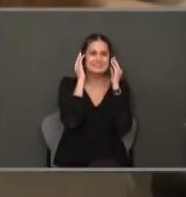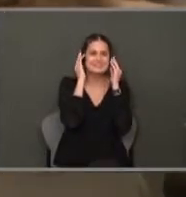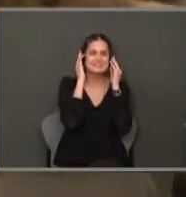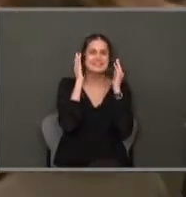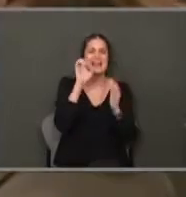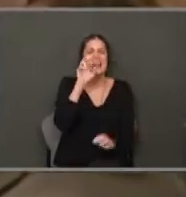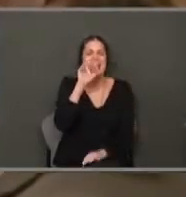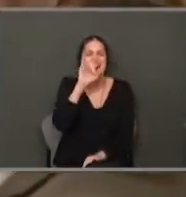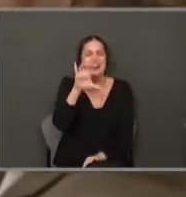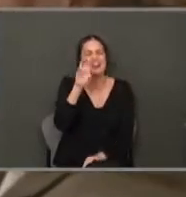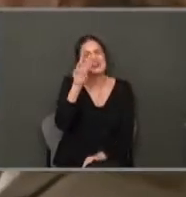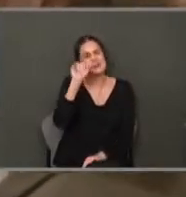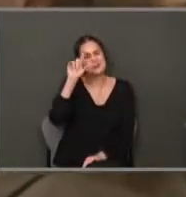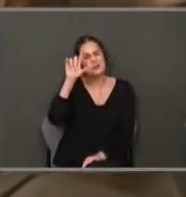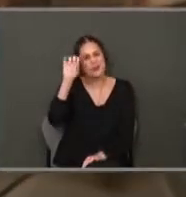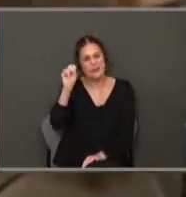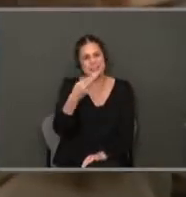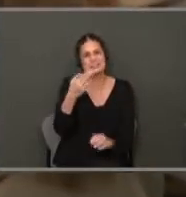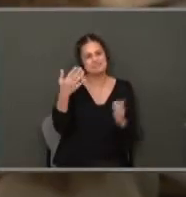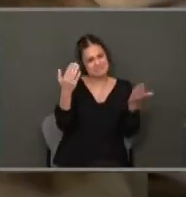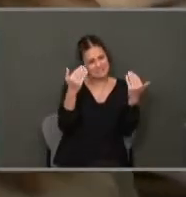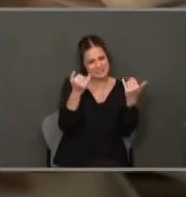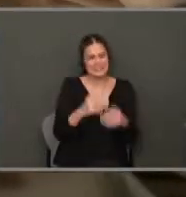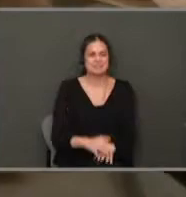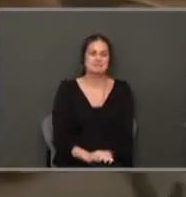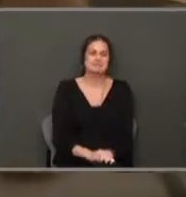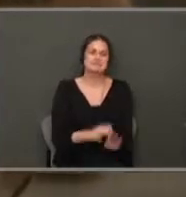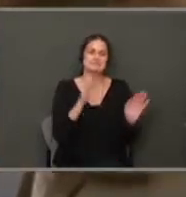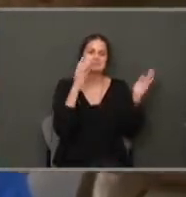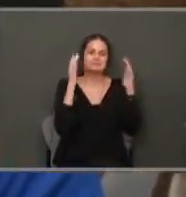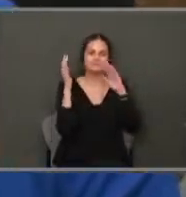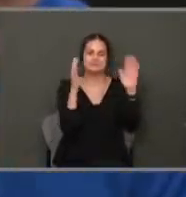Eric Walsh, come on up here, Eric.